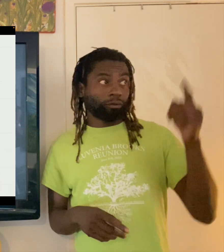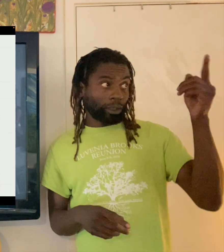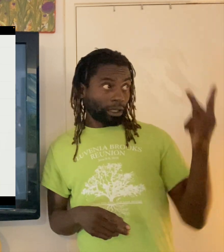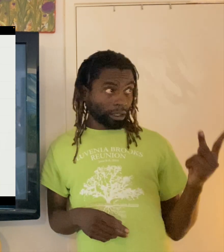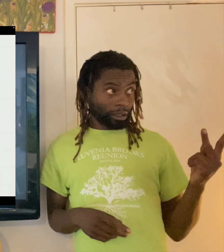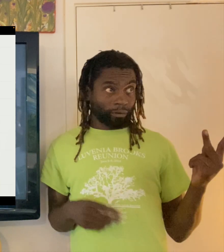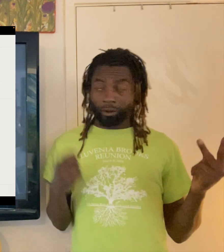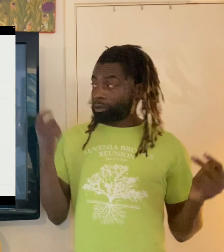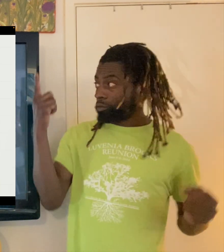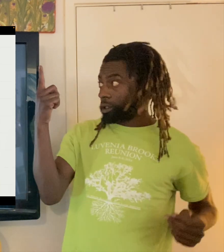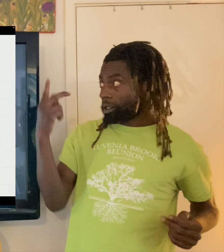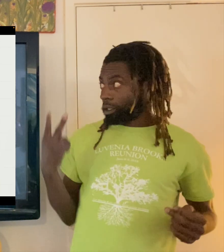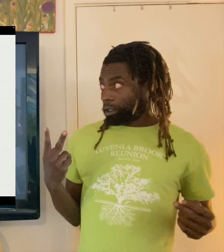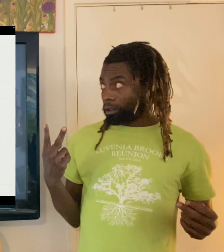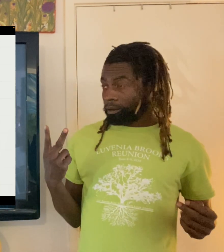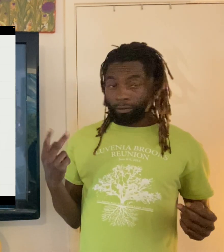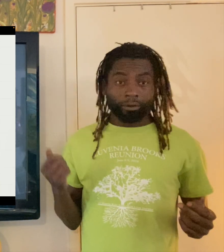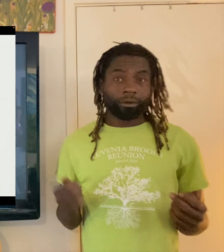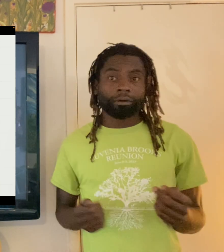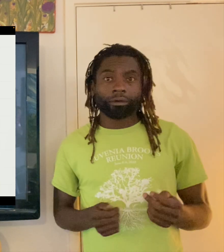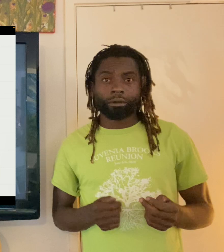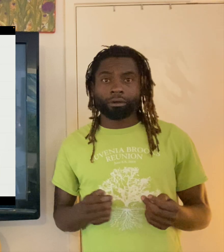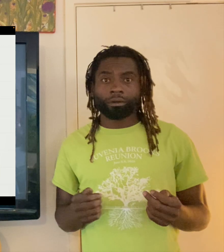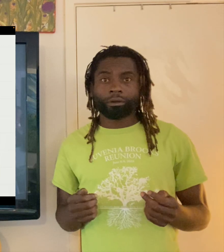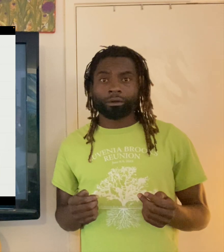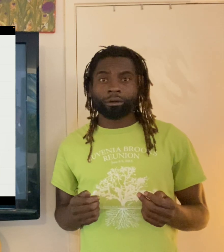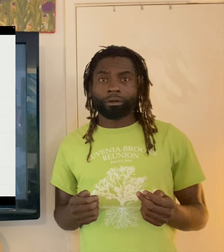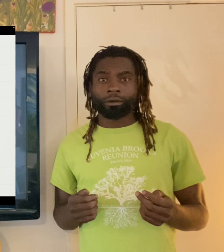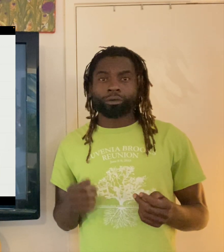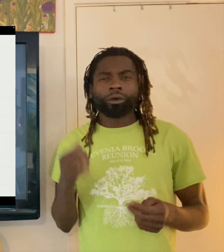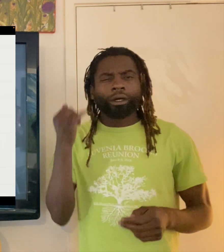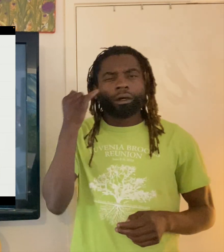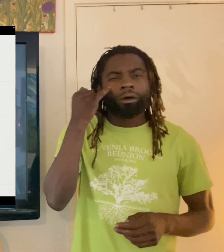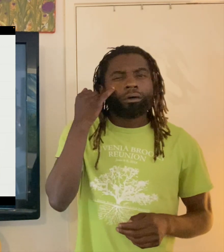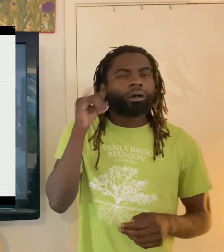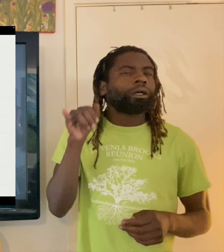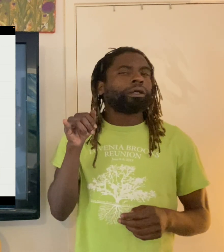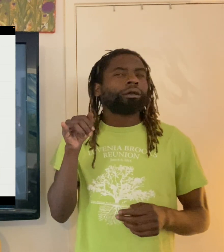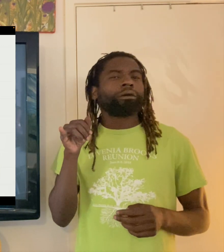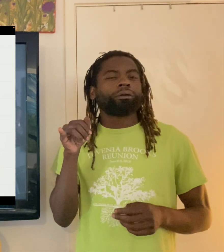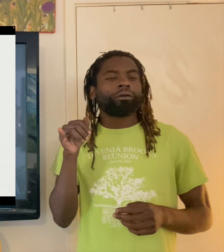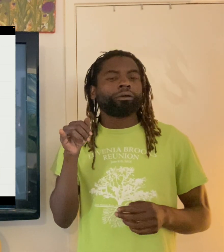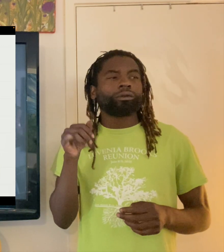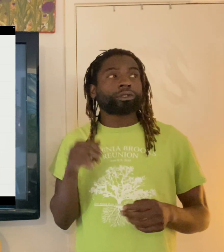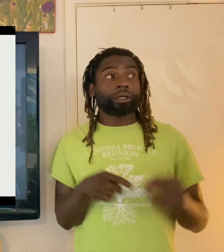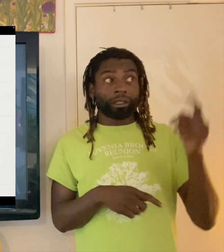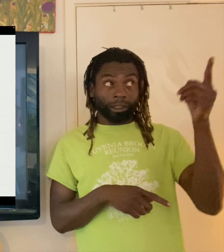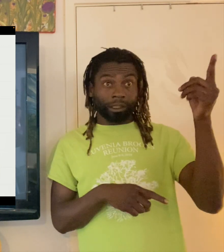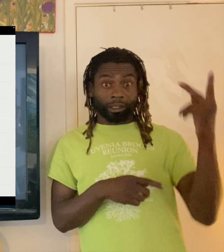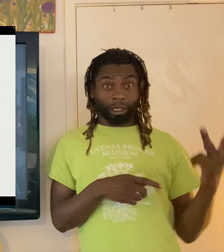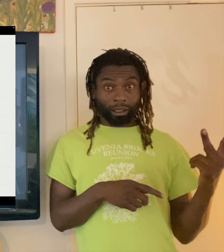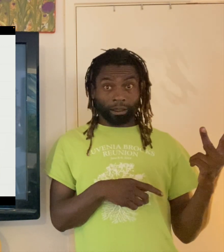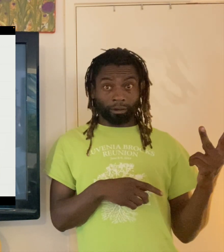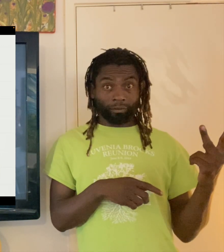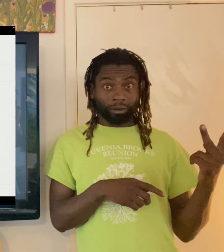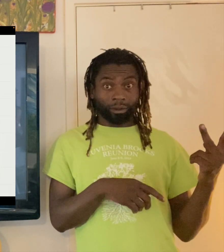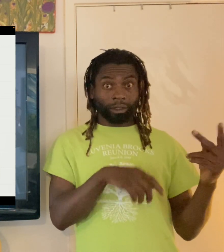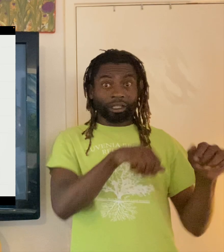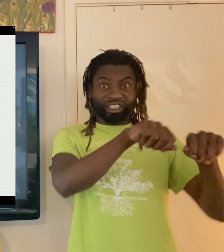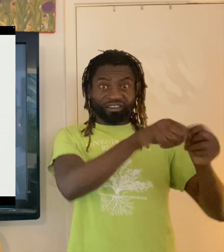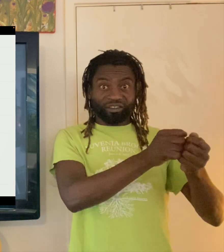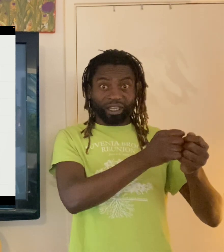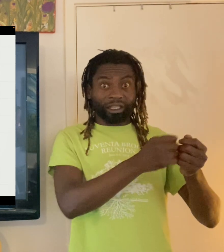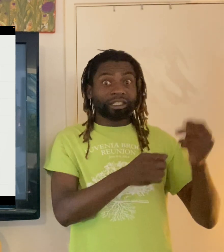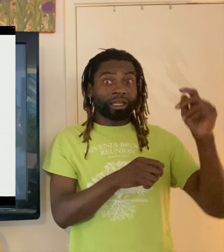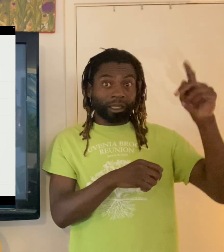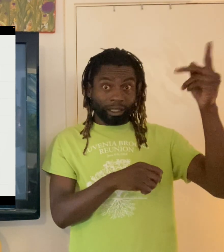what happens if these halves also get divided into halves? Okay, watch. And don't worry, I am a cartoon,